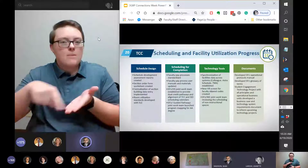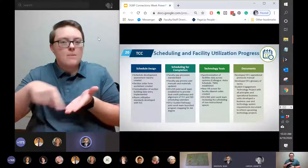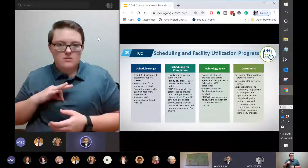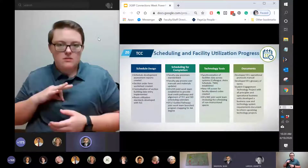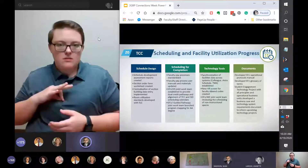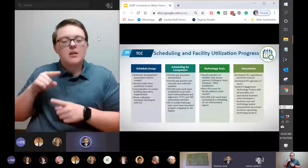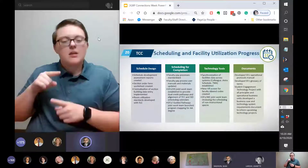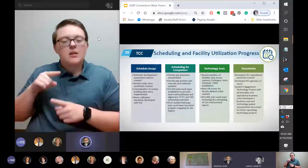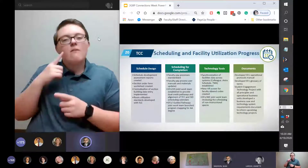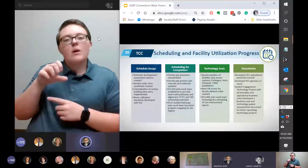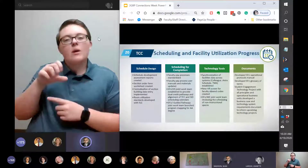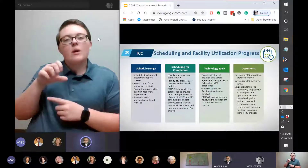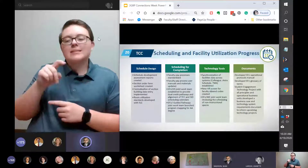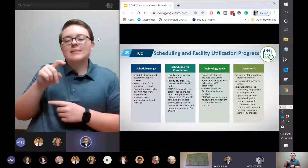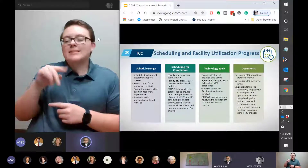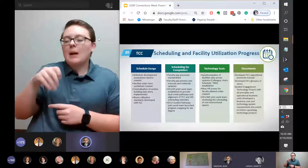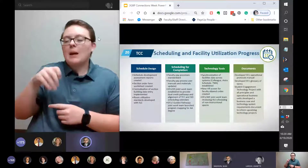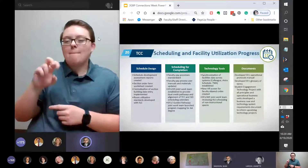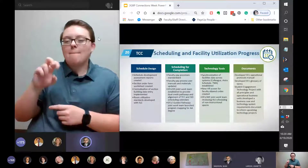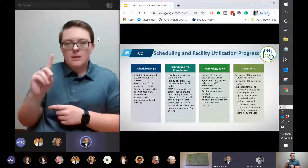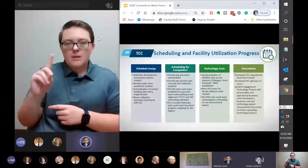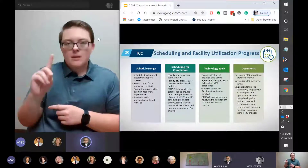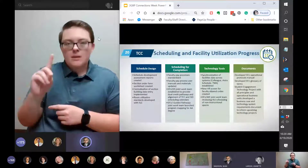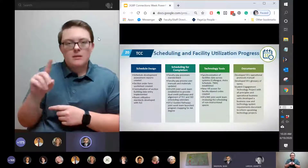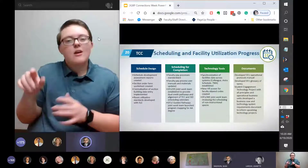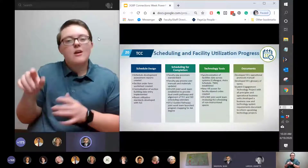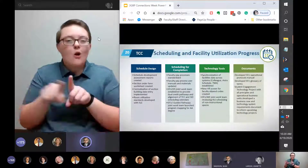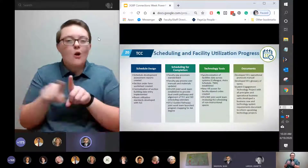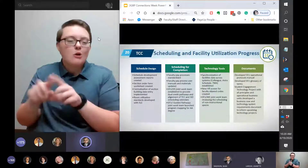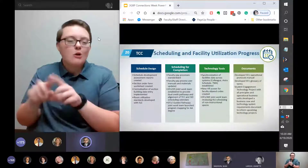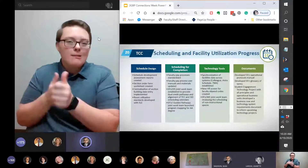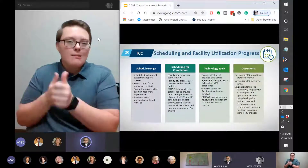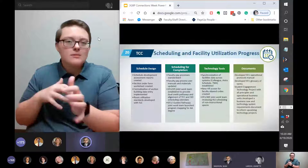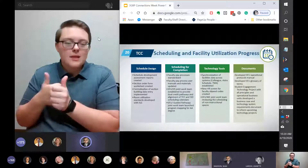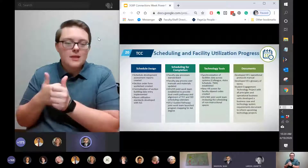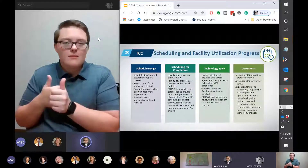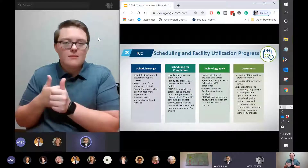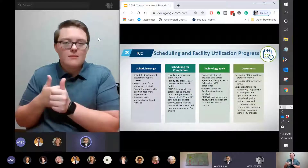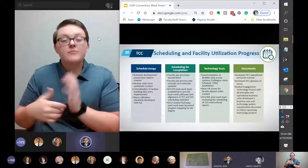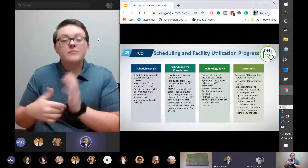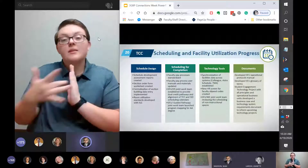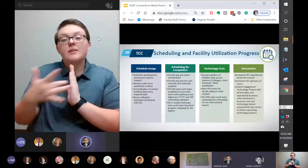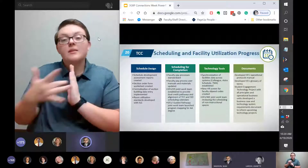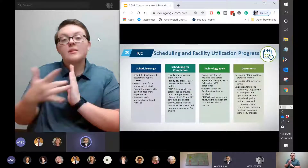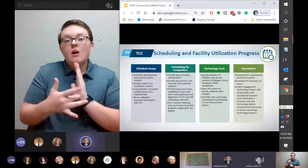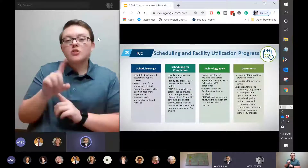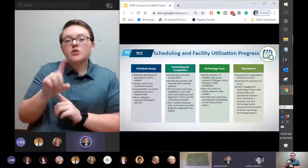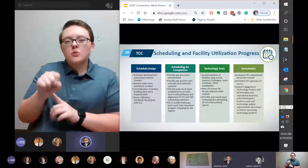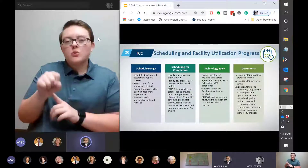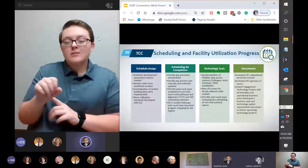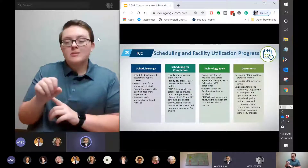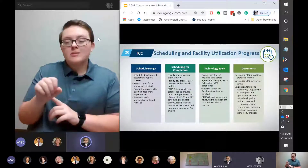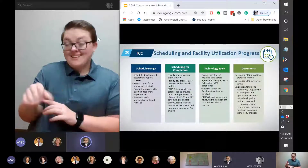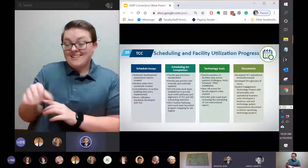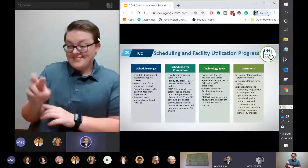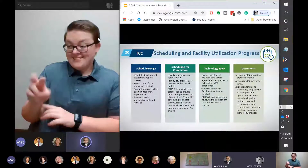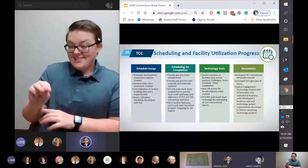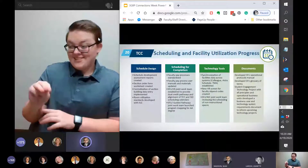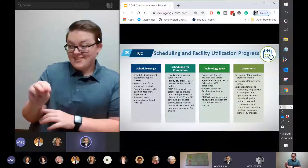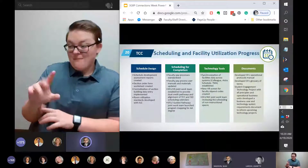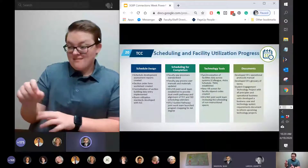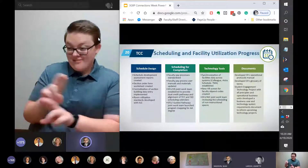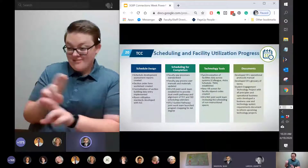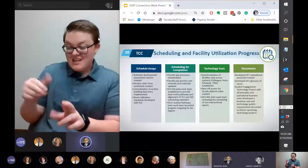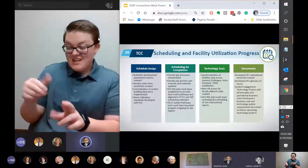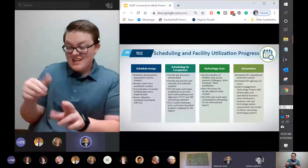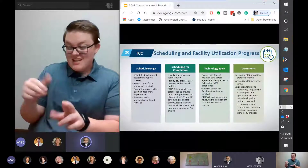pay have also been updated. The technology tools, and Dr. Mills, I'm preparing you, I may ask you to chime